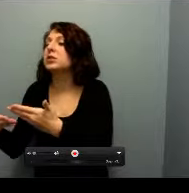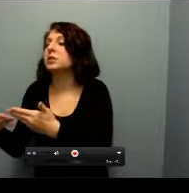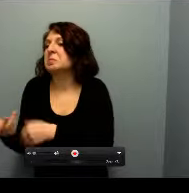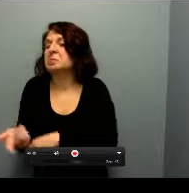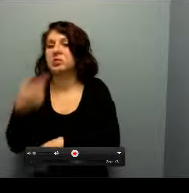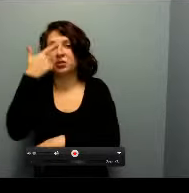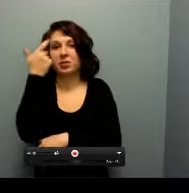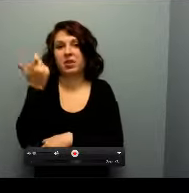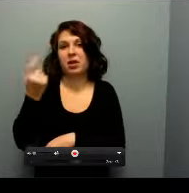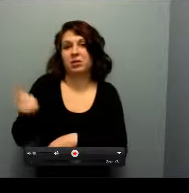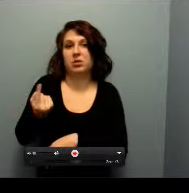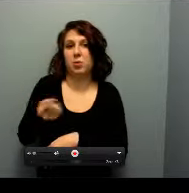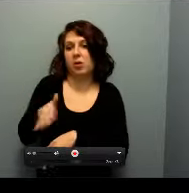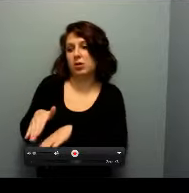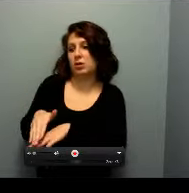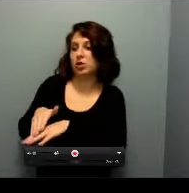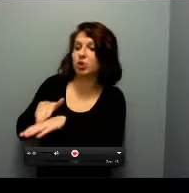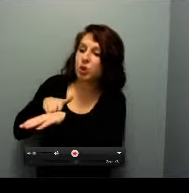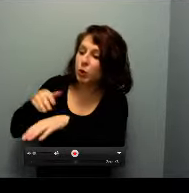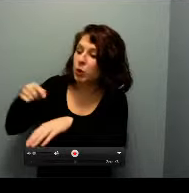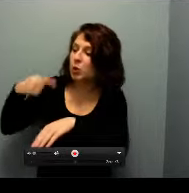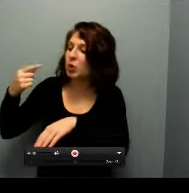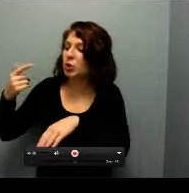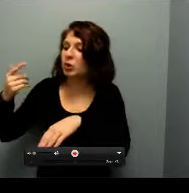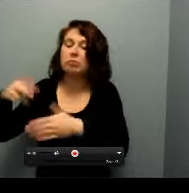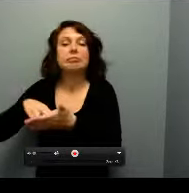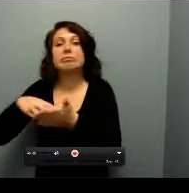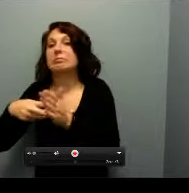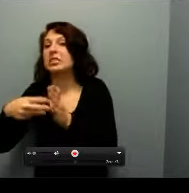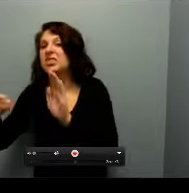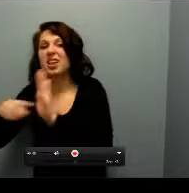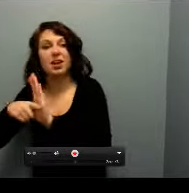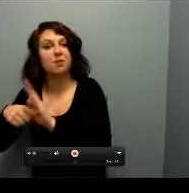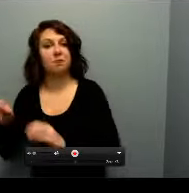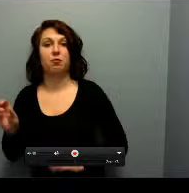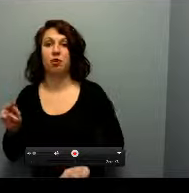little slower doesn't mean that that's a negative quality.